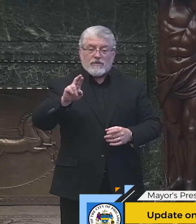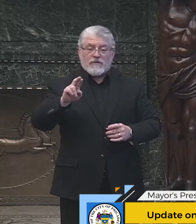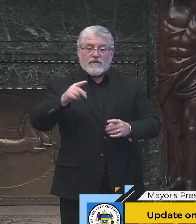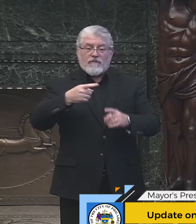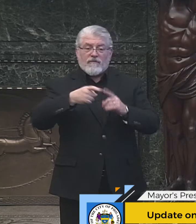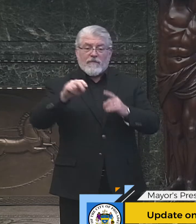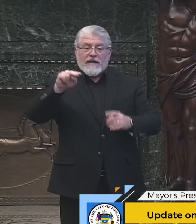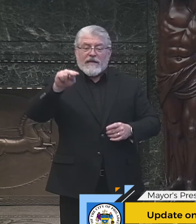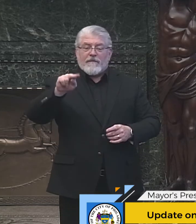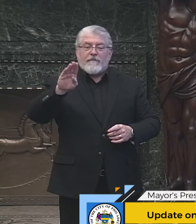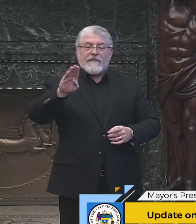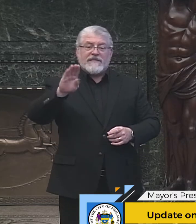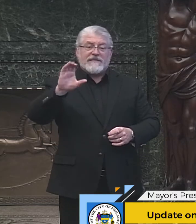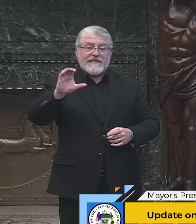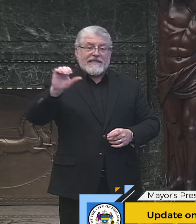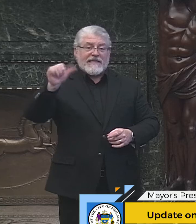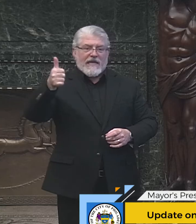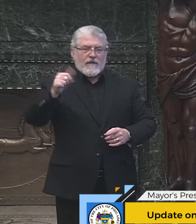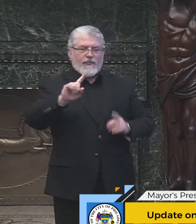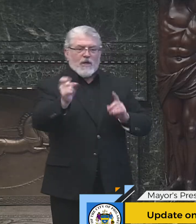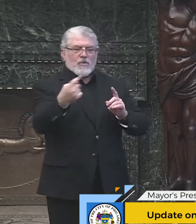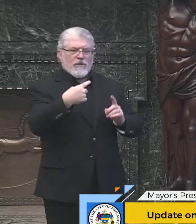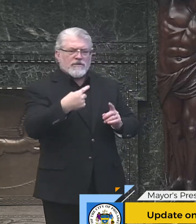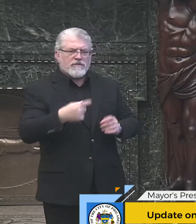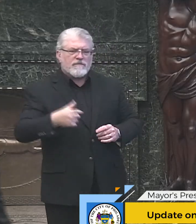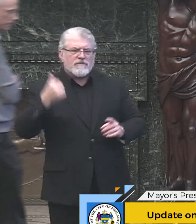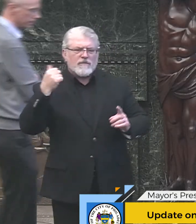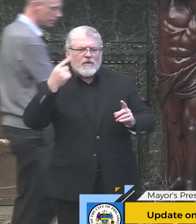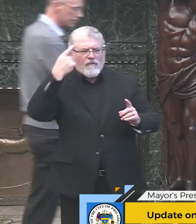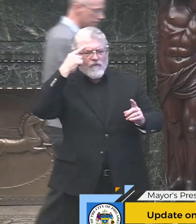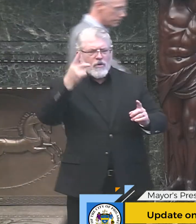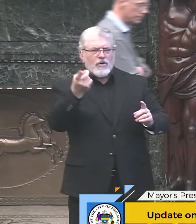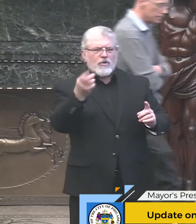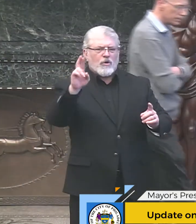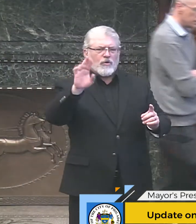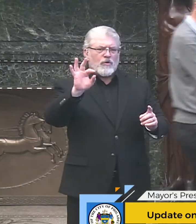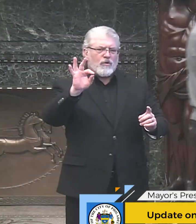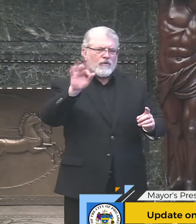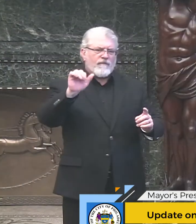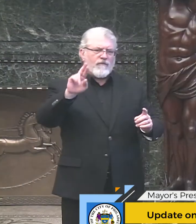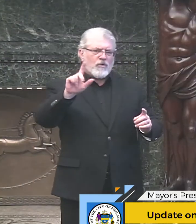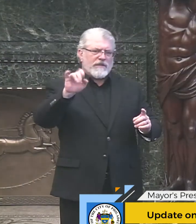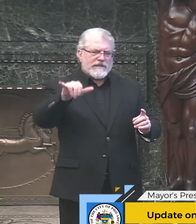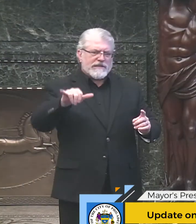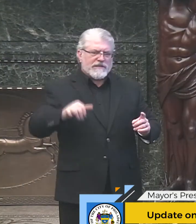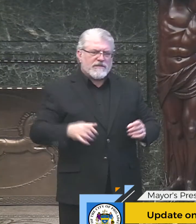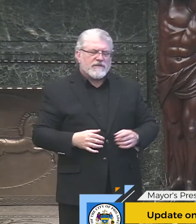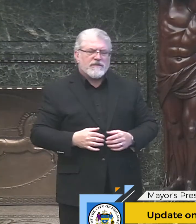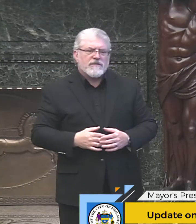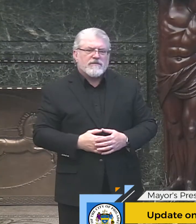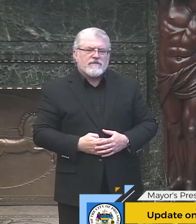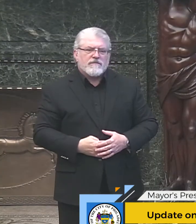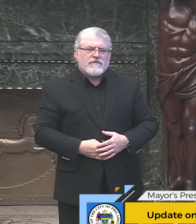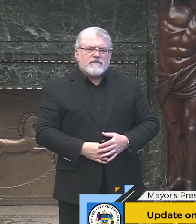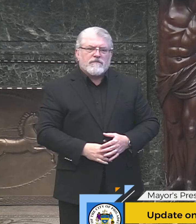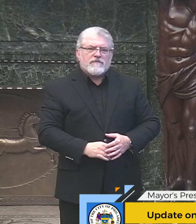Yeah, this question is for Dr. Farley. You mentioned that there is a first confirmed case.